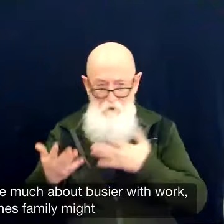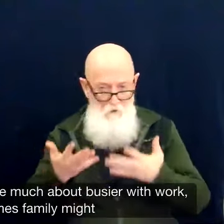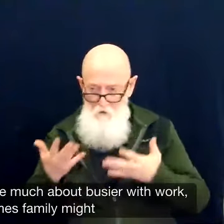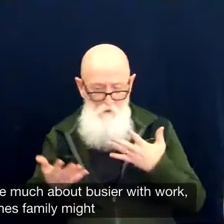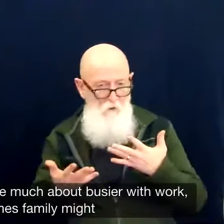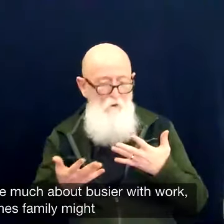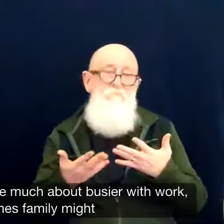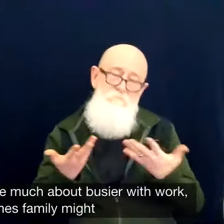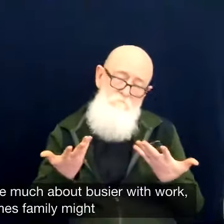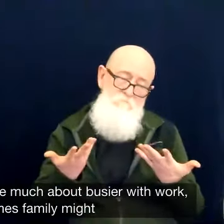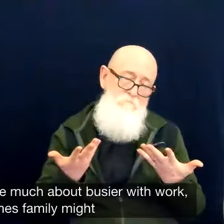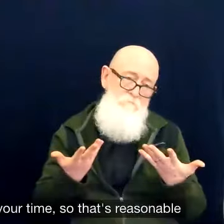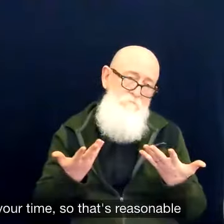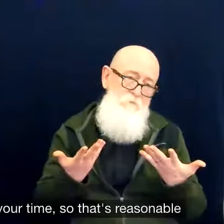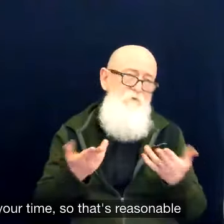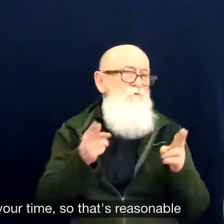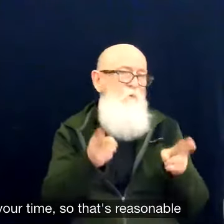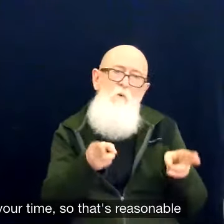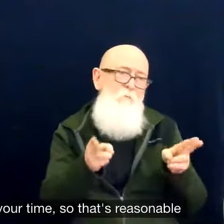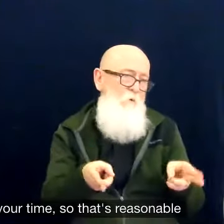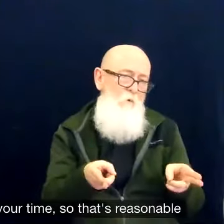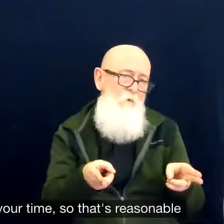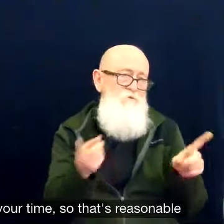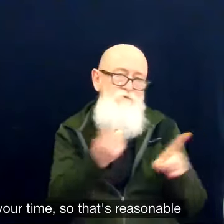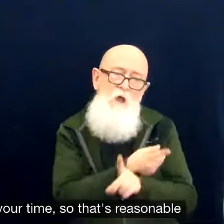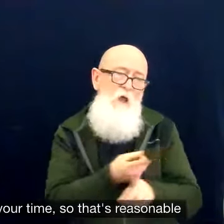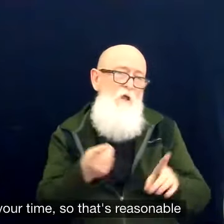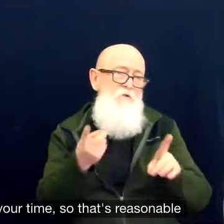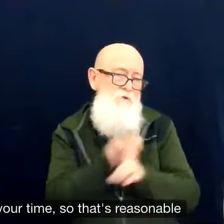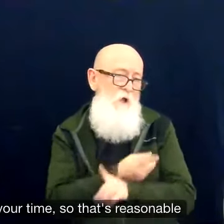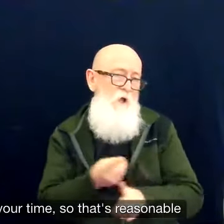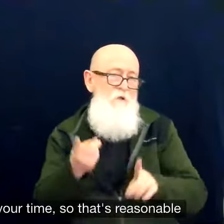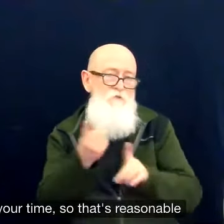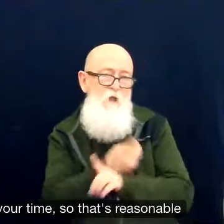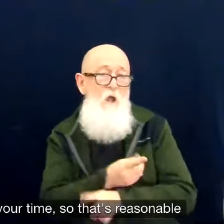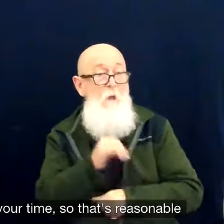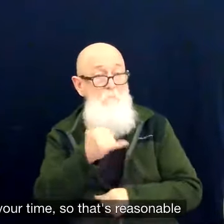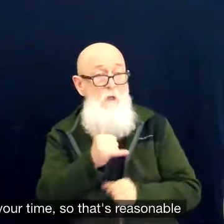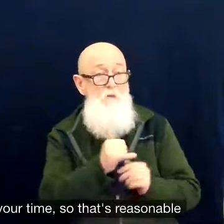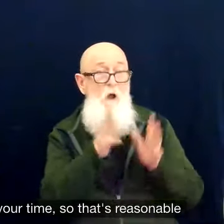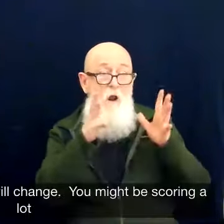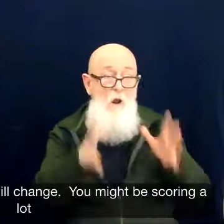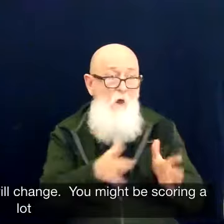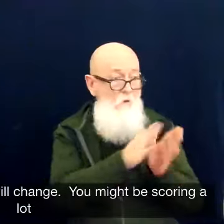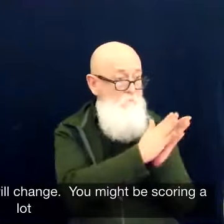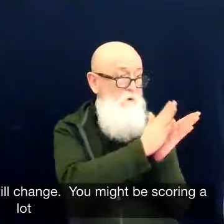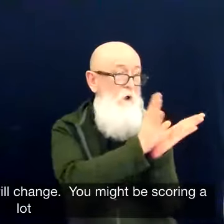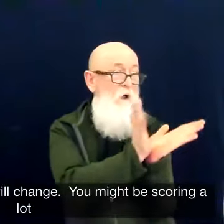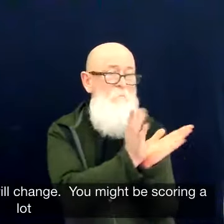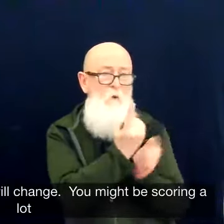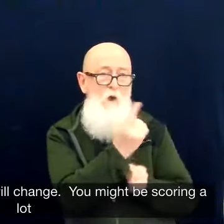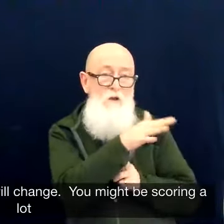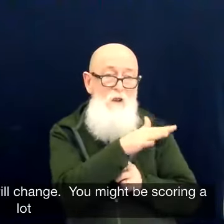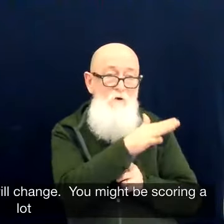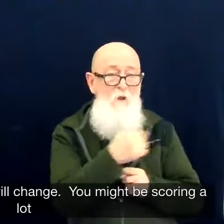reasonable, and it's expected that it will change. And you might be scoring a lot in one area and you might be happy with that.